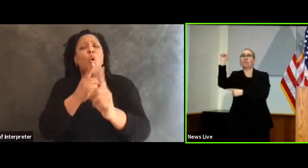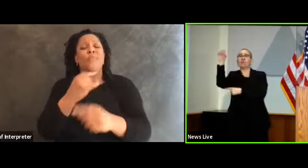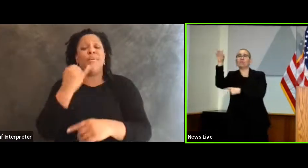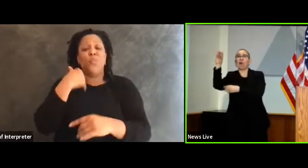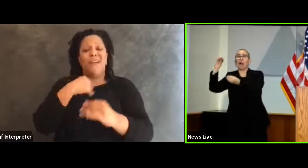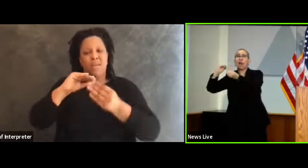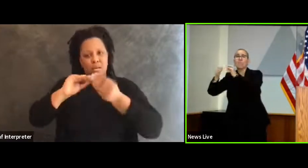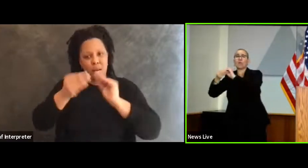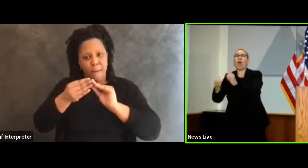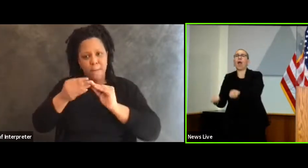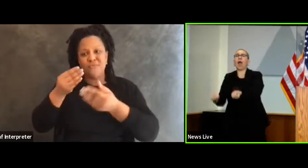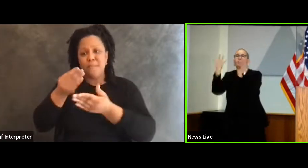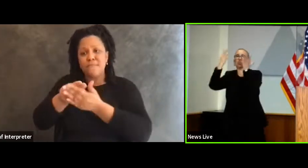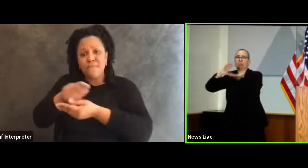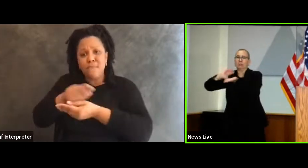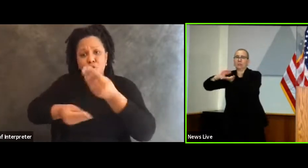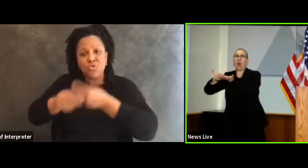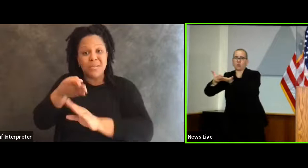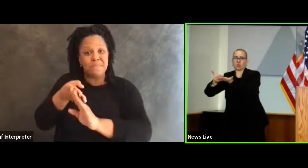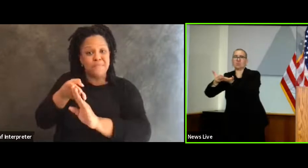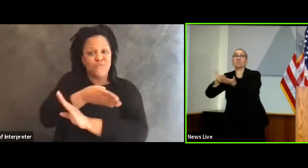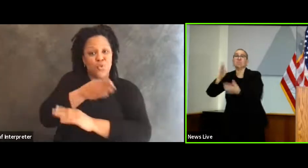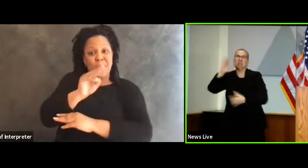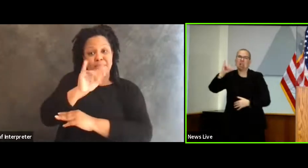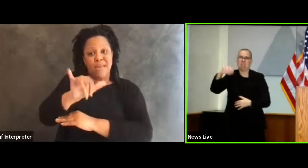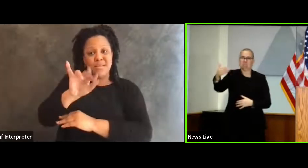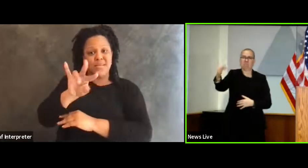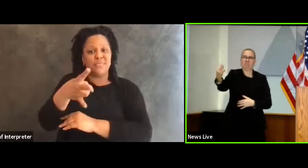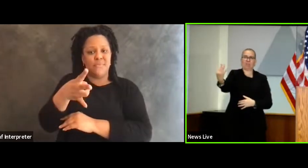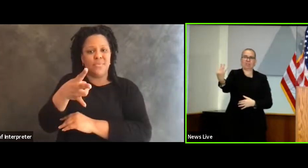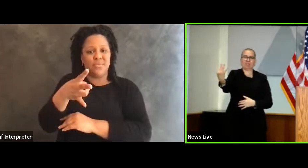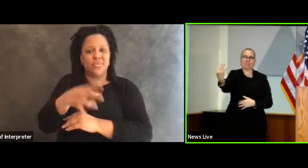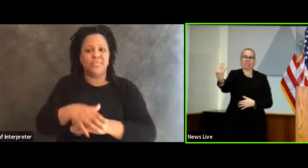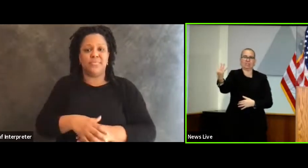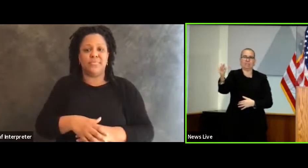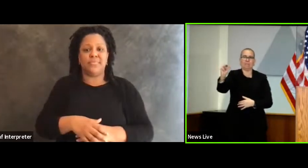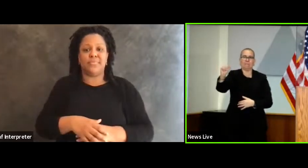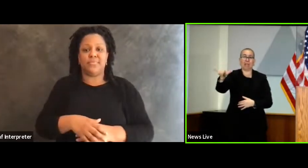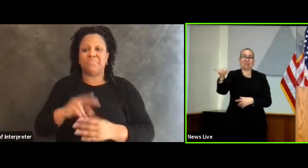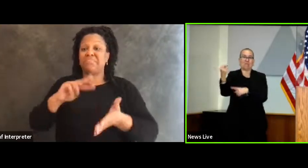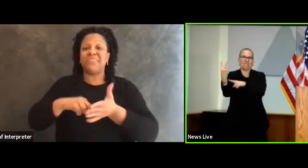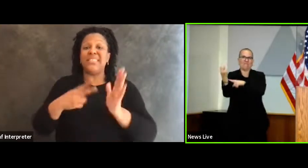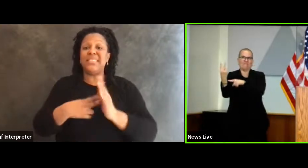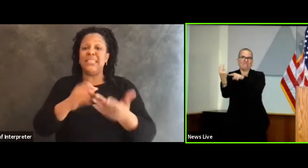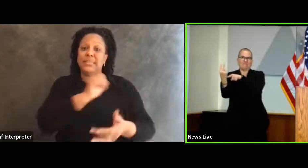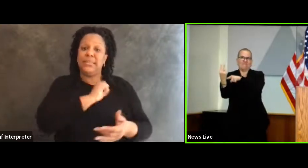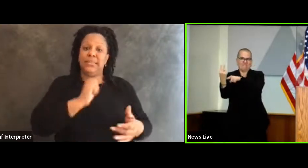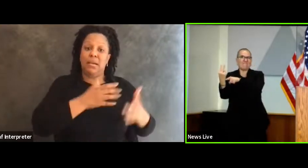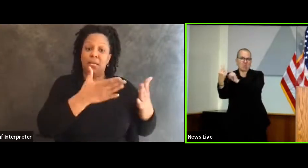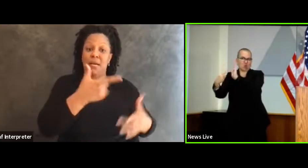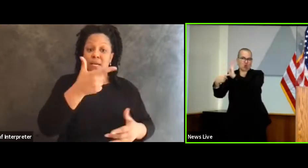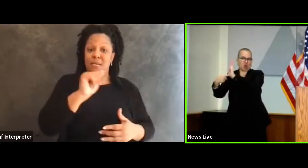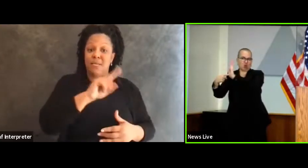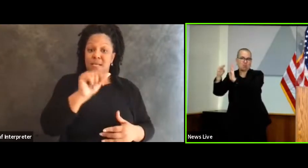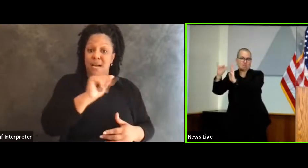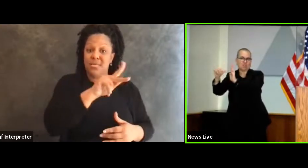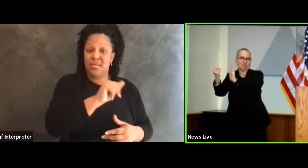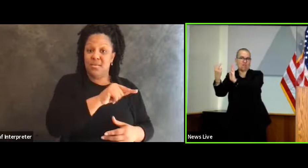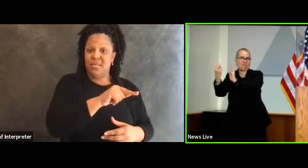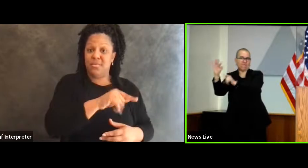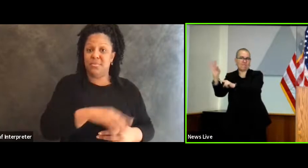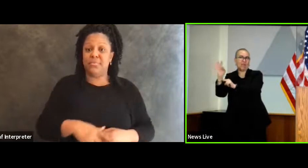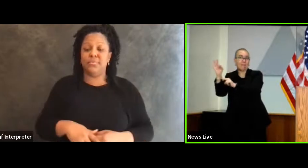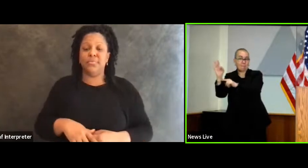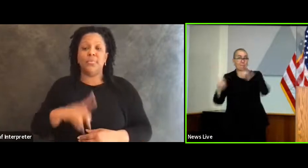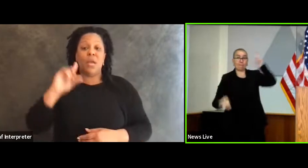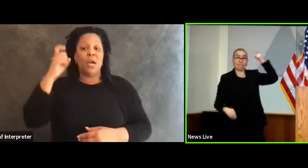Friday, May 7th. So that means that Senator Gazelka, Governor Walz, and I will be working pretty much around the clock.